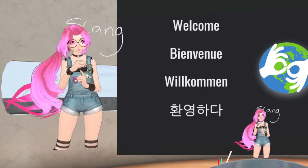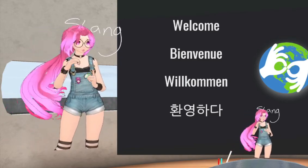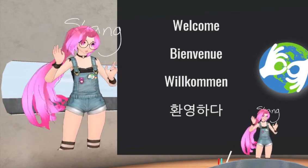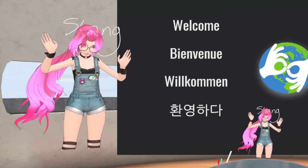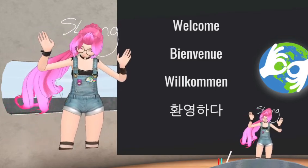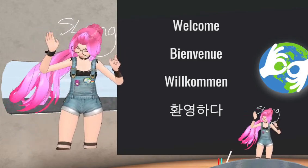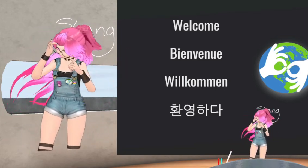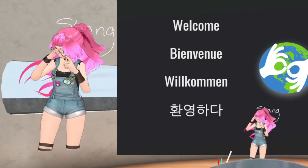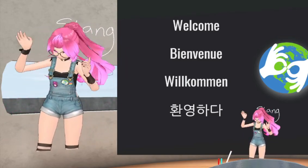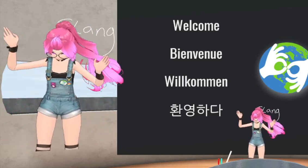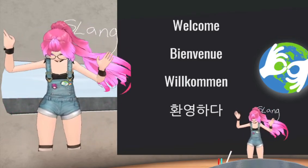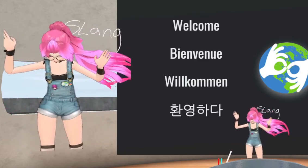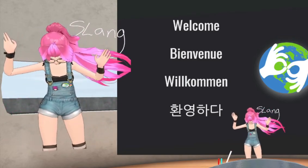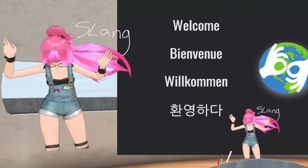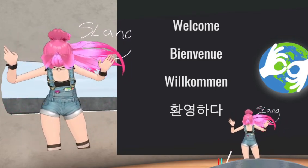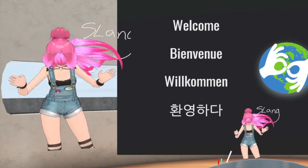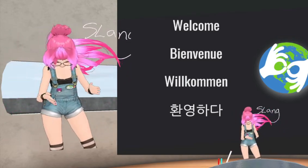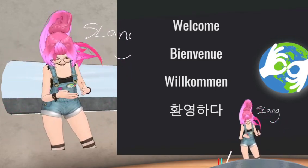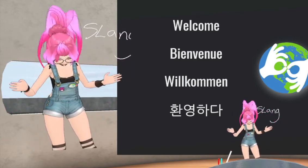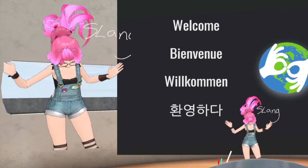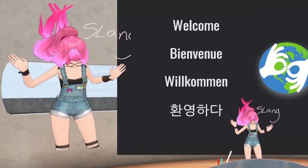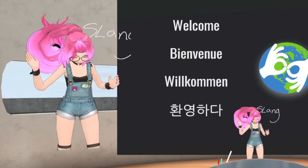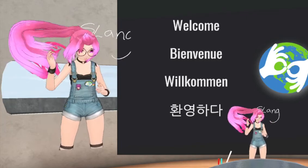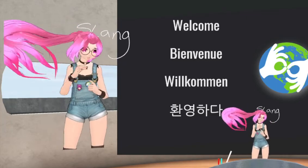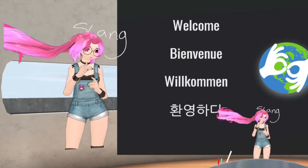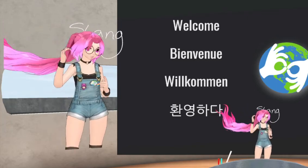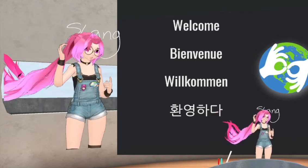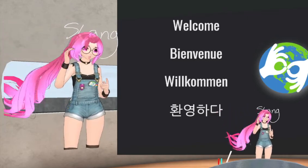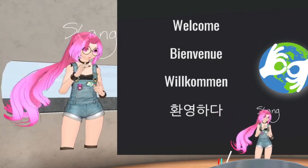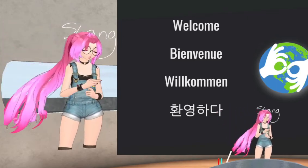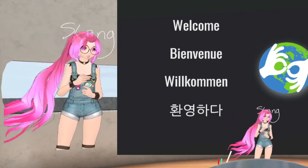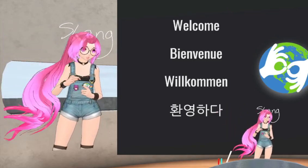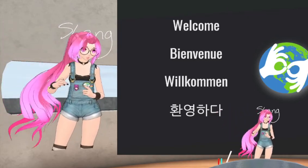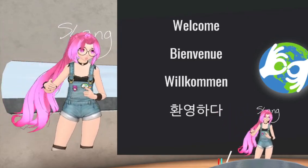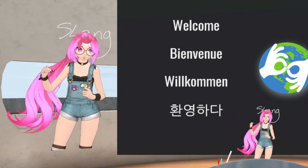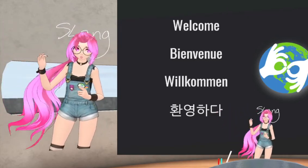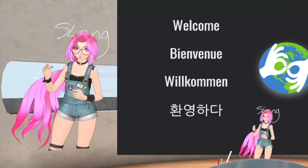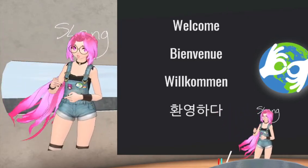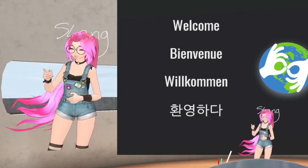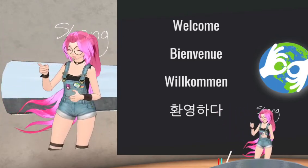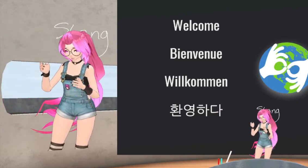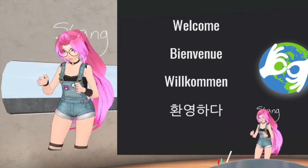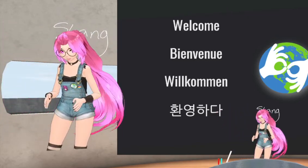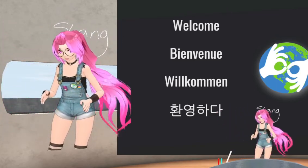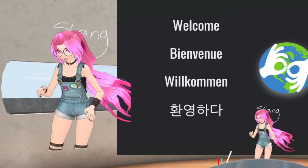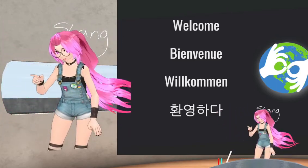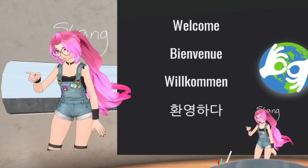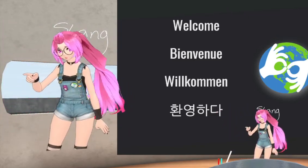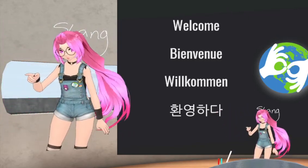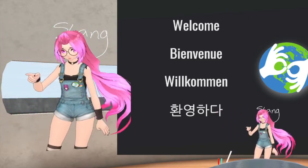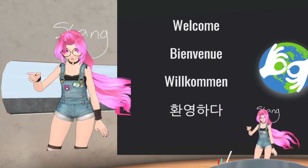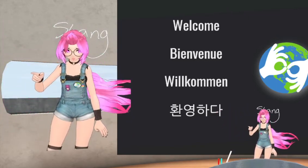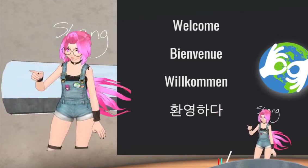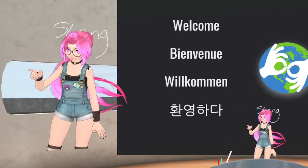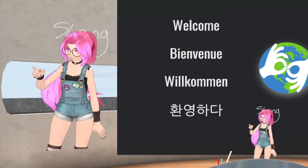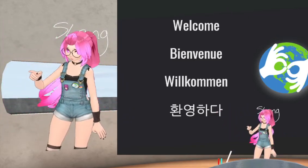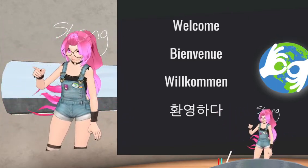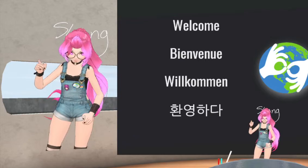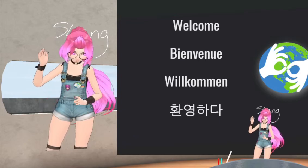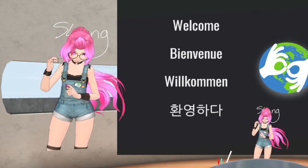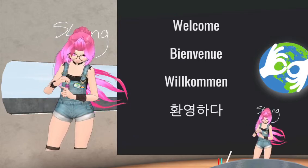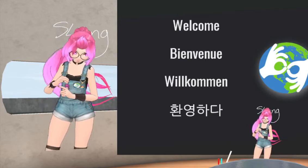258. Jenny? Yeah? Don't tell me it has to do with binary stuff.